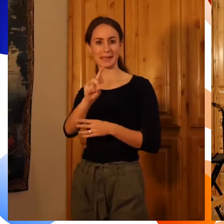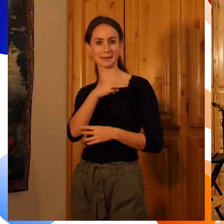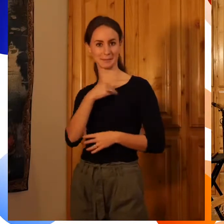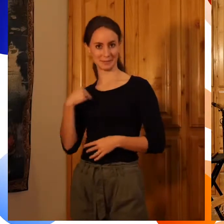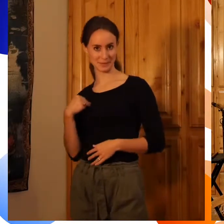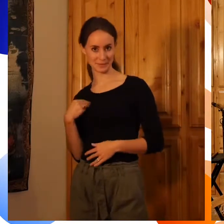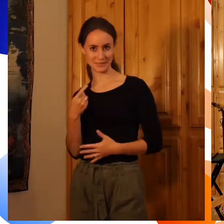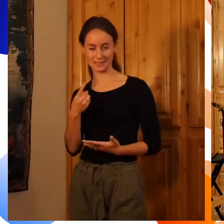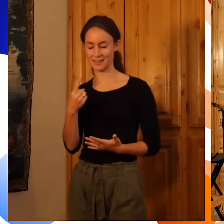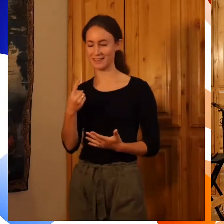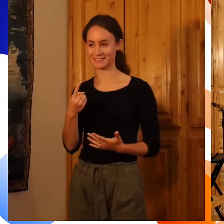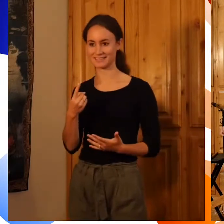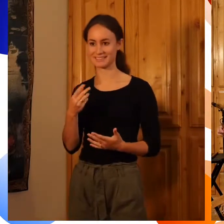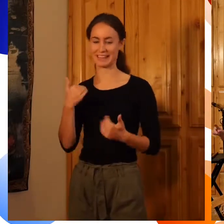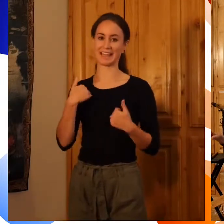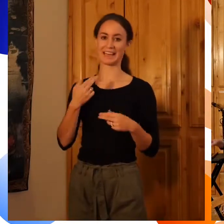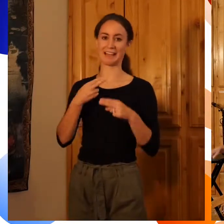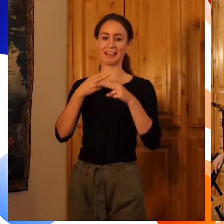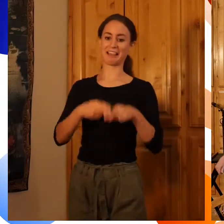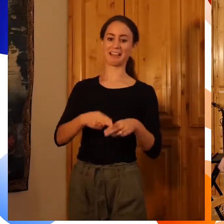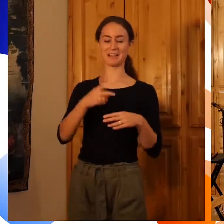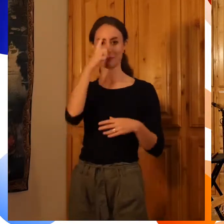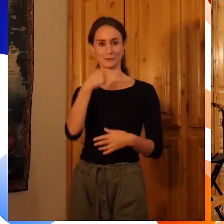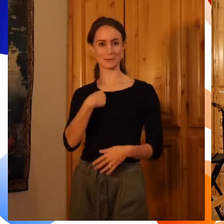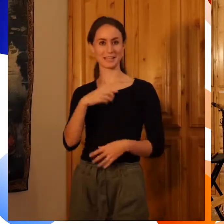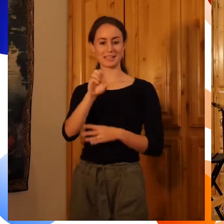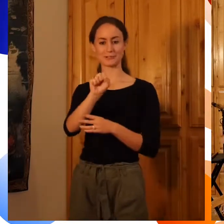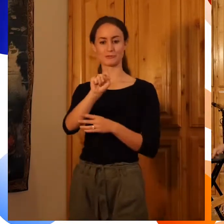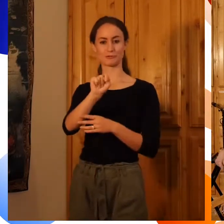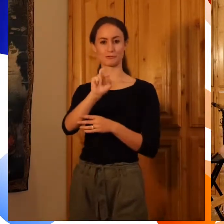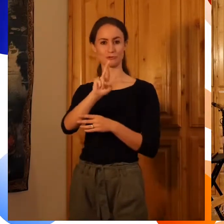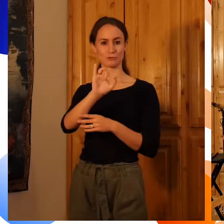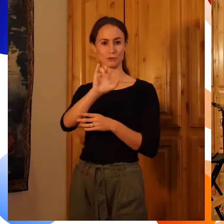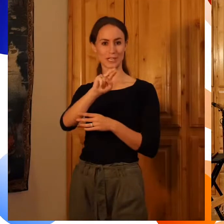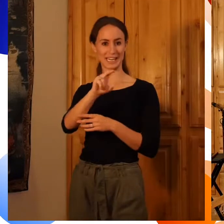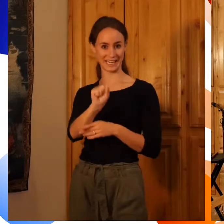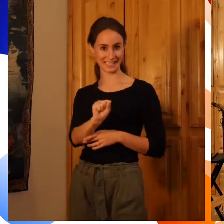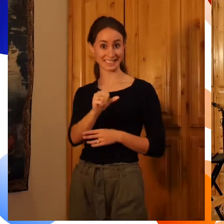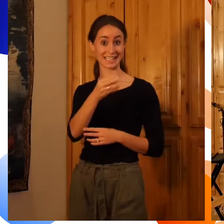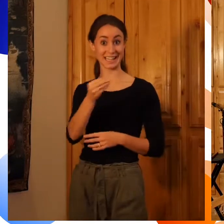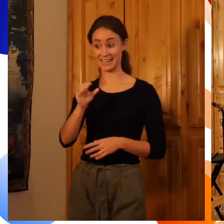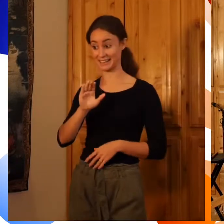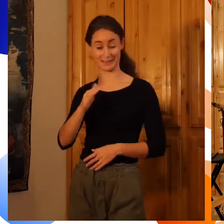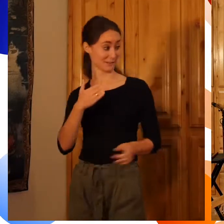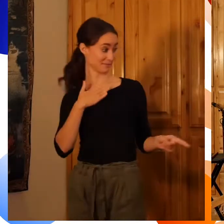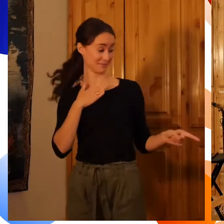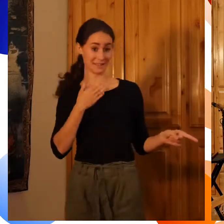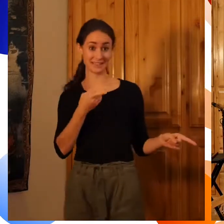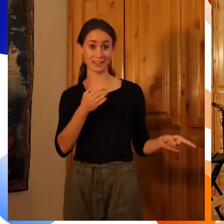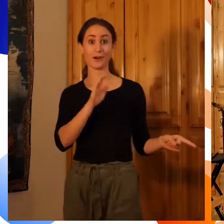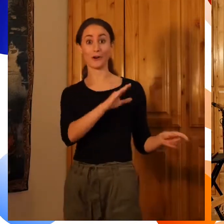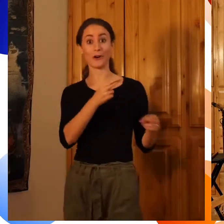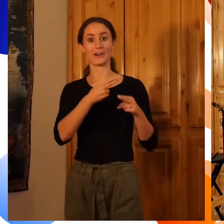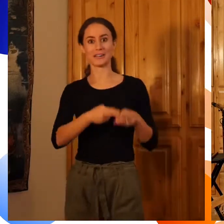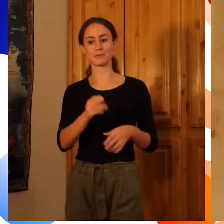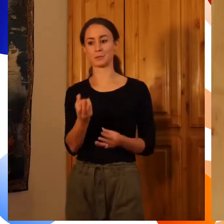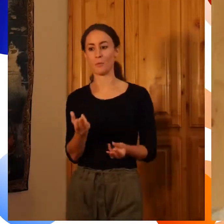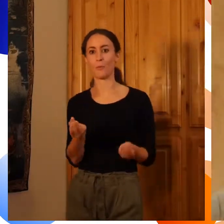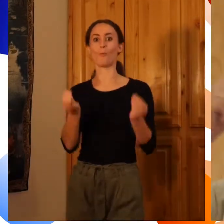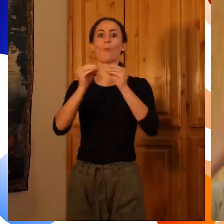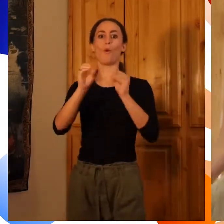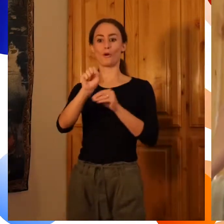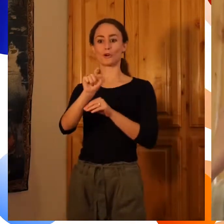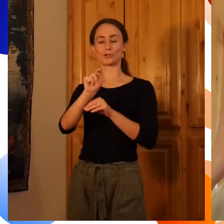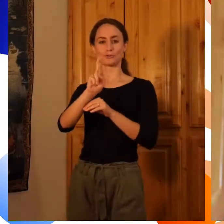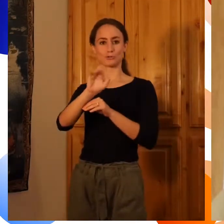calling me more strings. More I strings, because, a hammer dulcimer has tons of strings. We can bring it. So how common, here's a